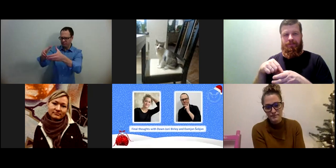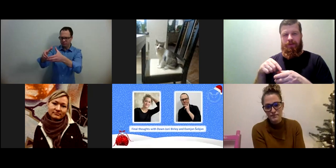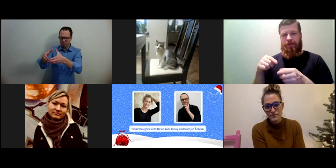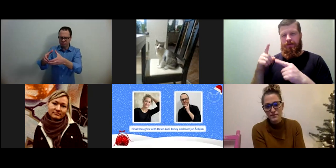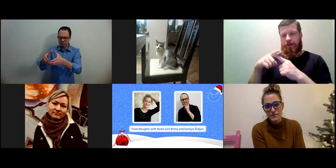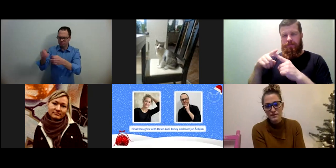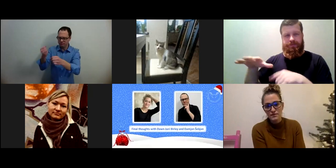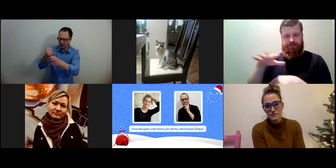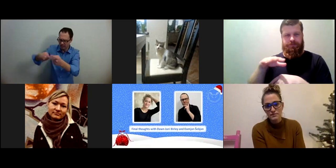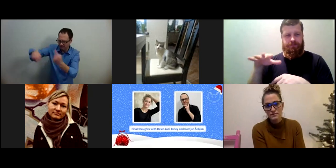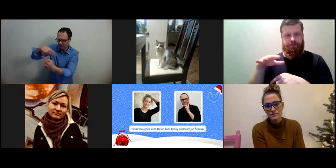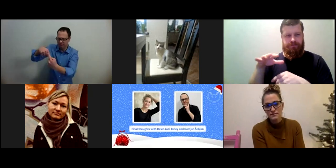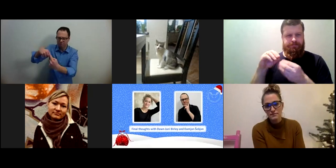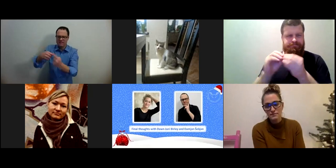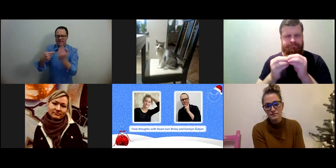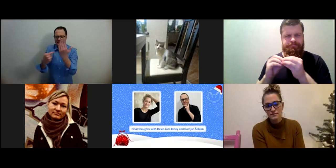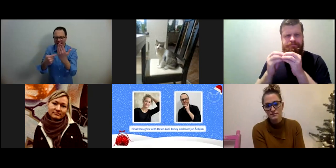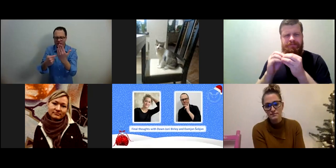My association,